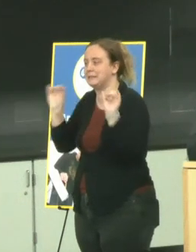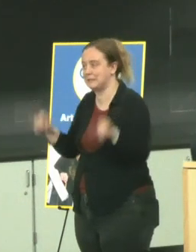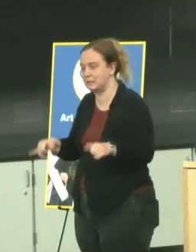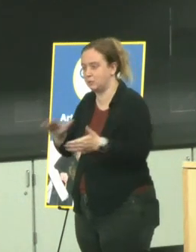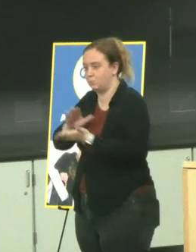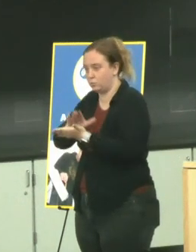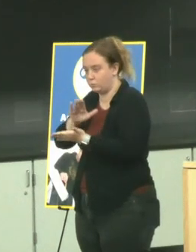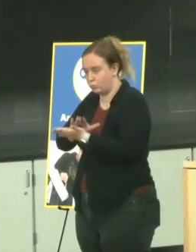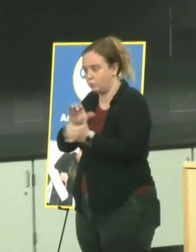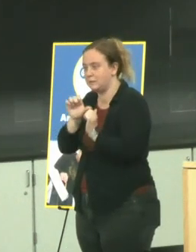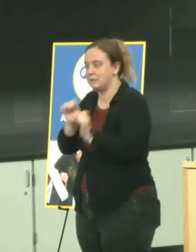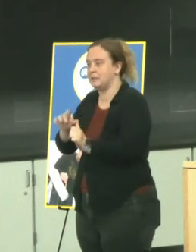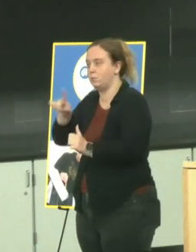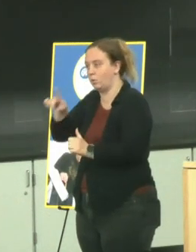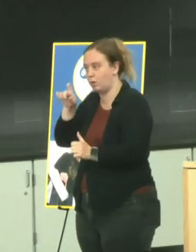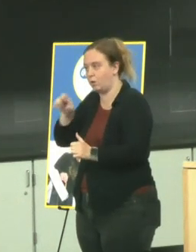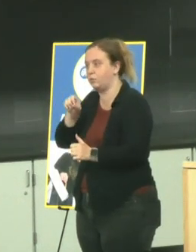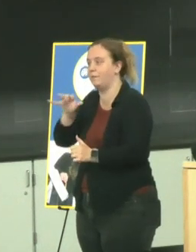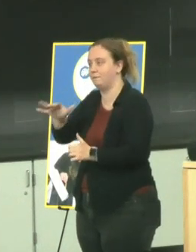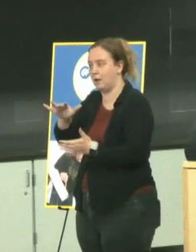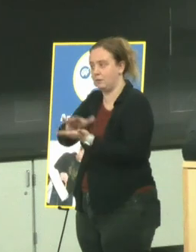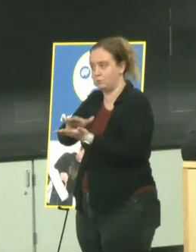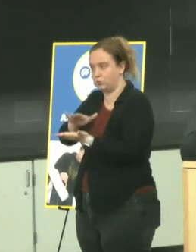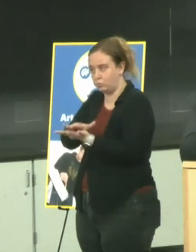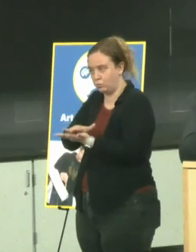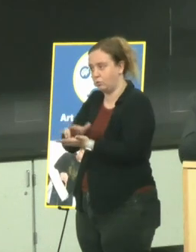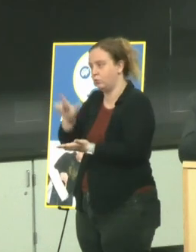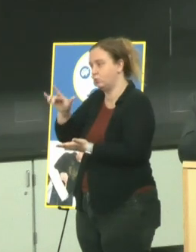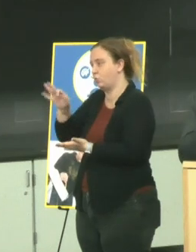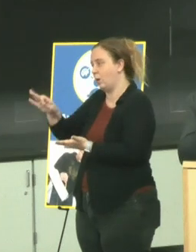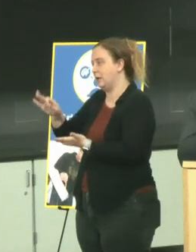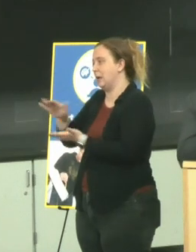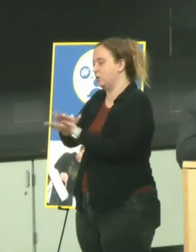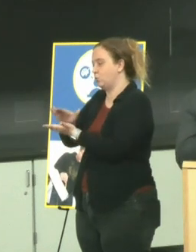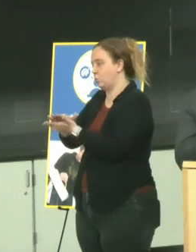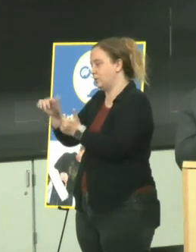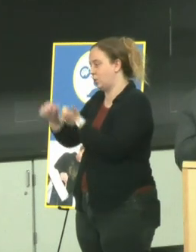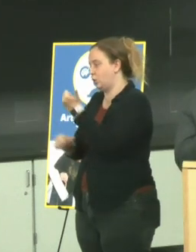with 105 schools, 29 schools under 300 students,